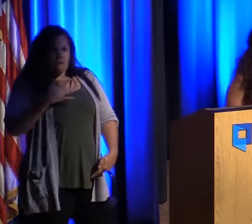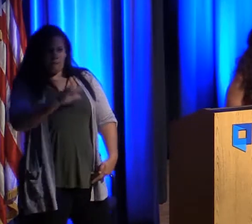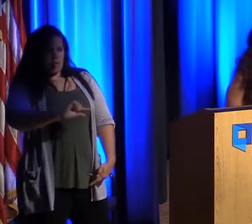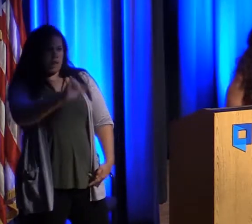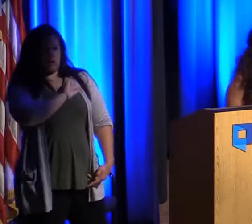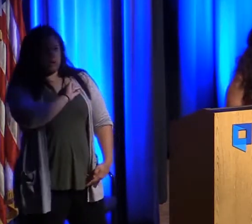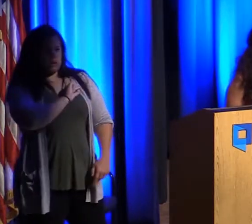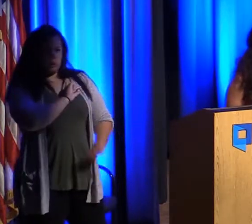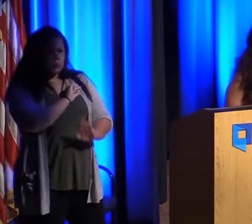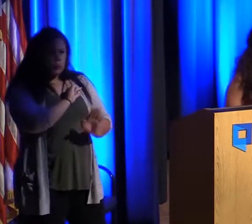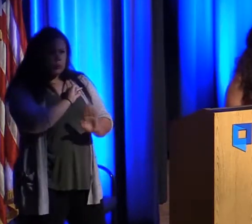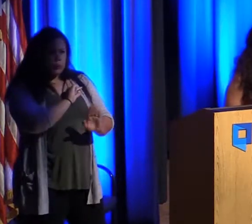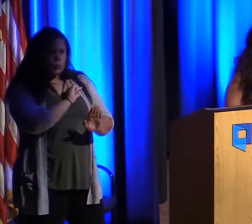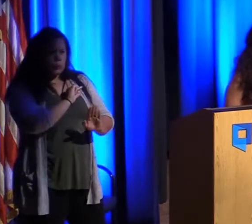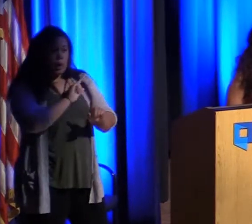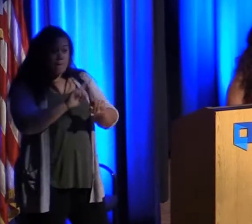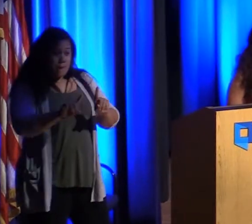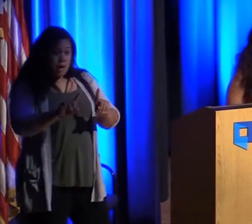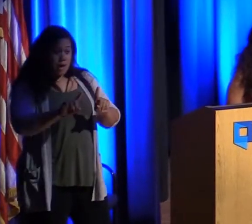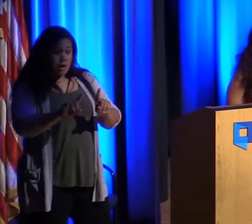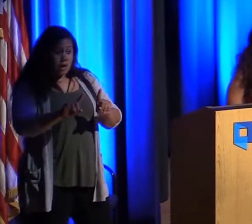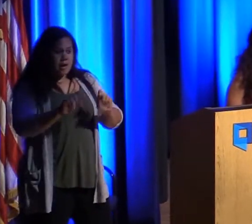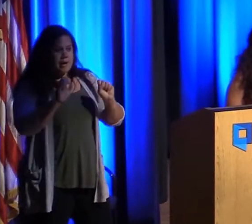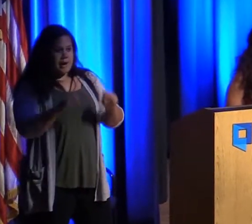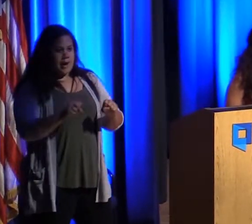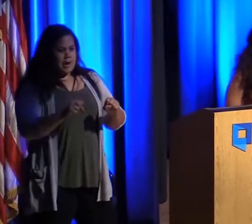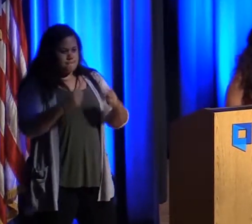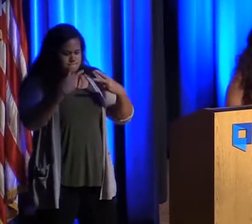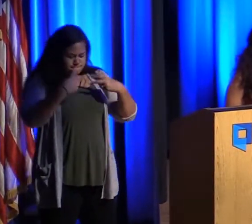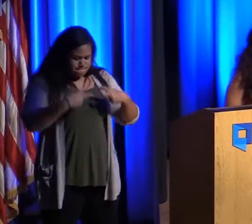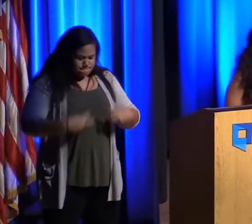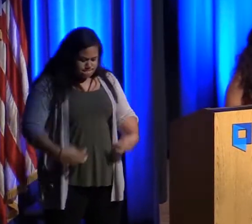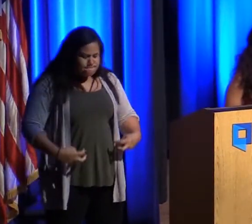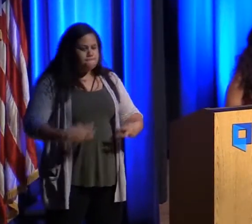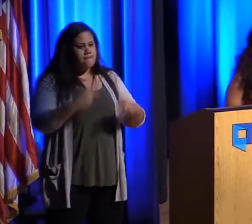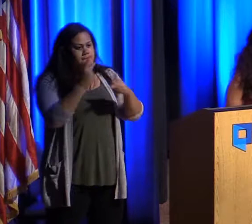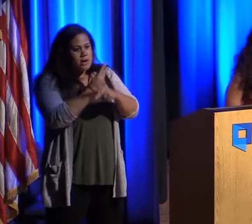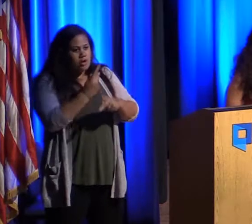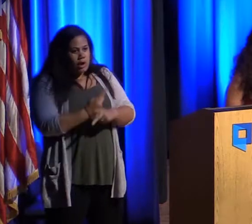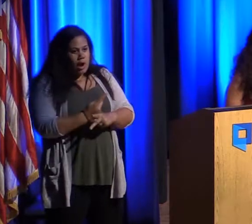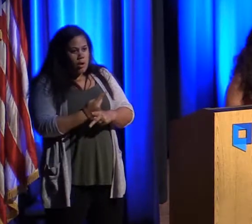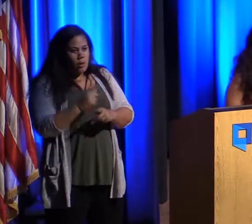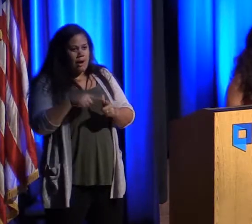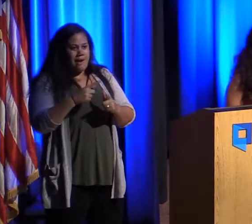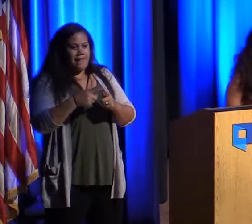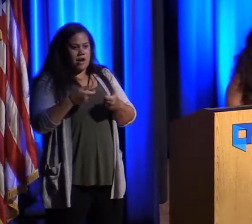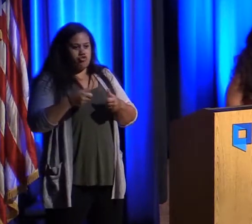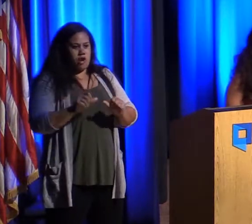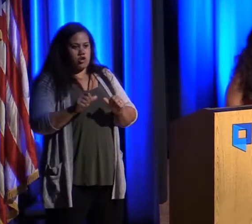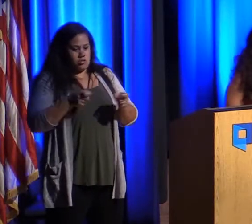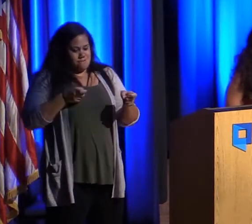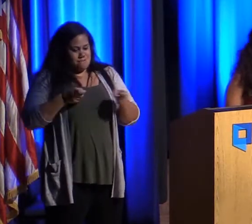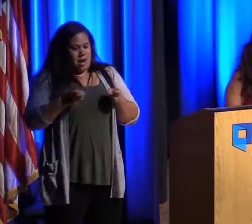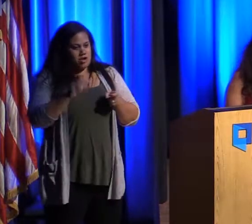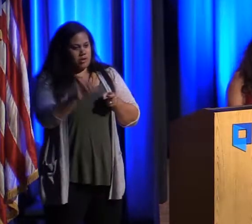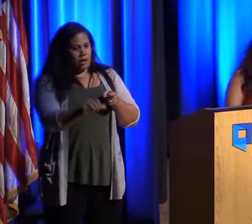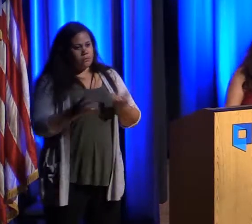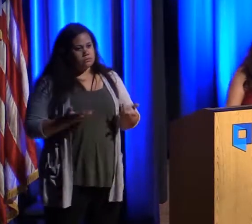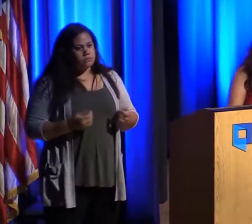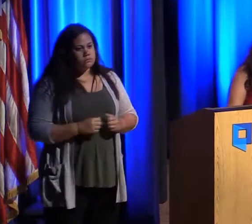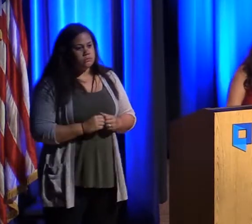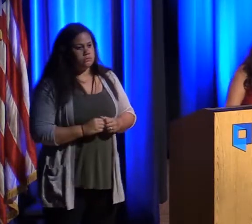it. What we can do is figure out what bias we have and then do something to manage that we have that